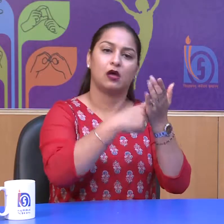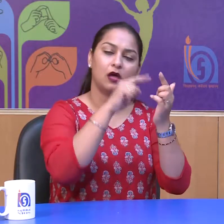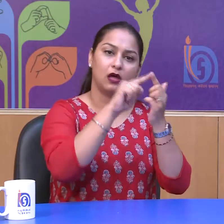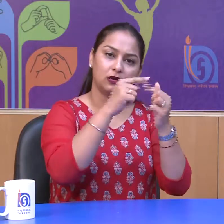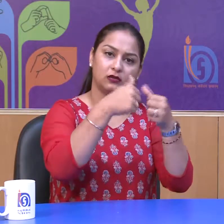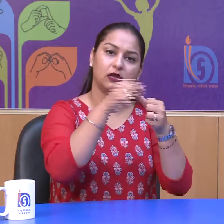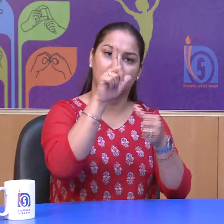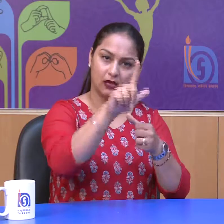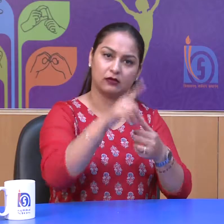TERRITORIAL,